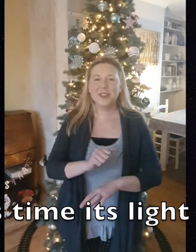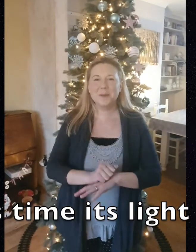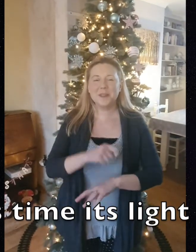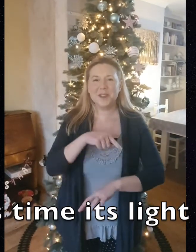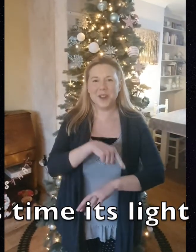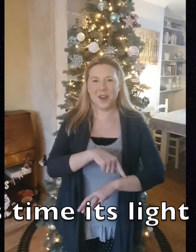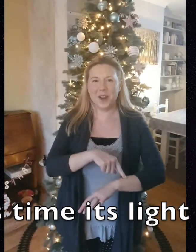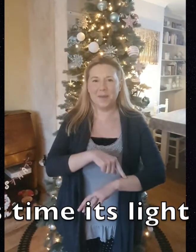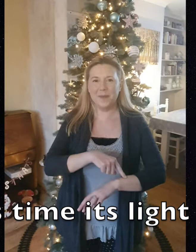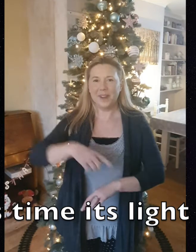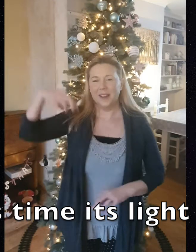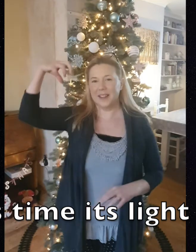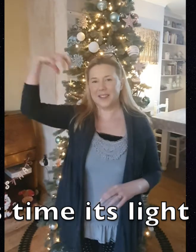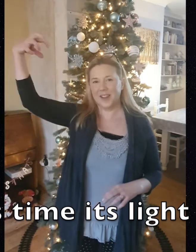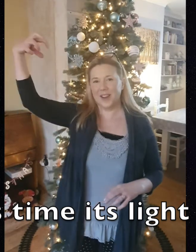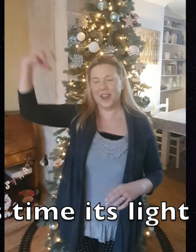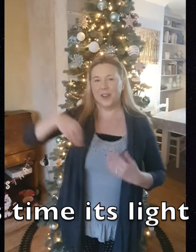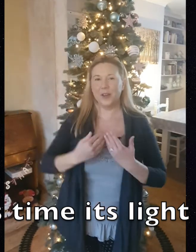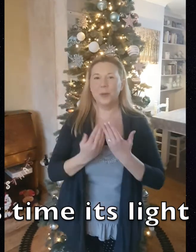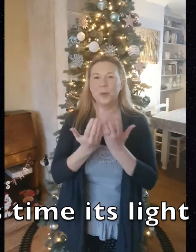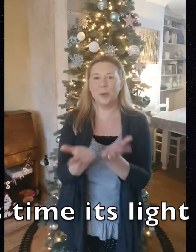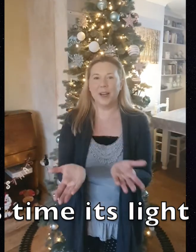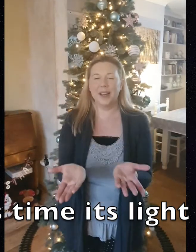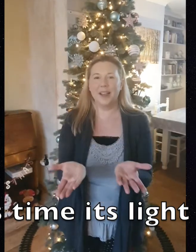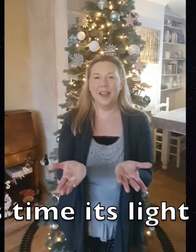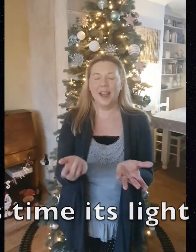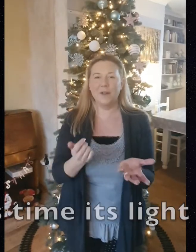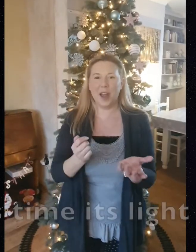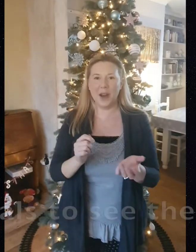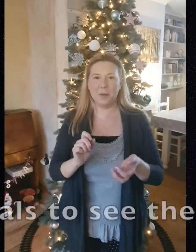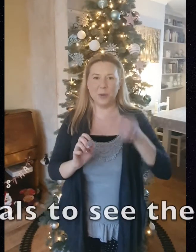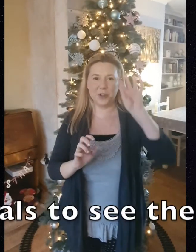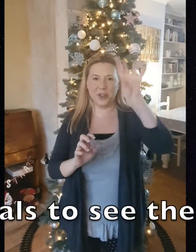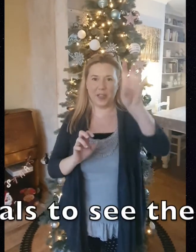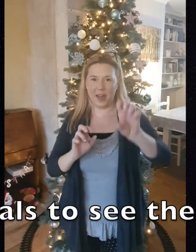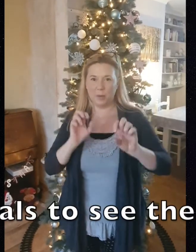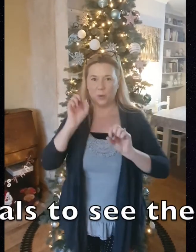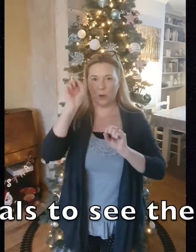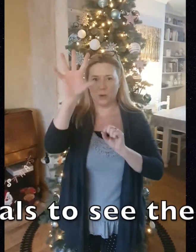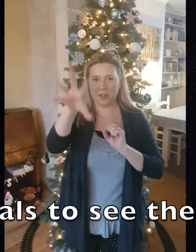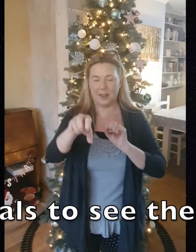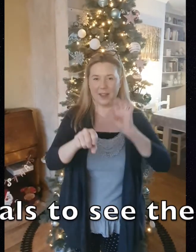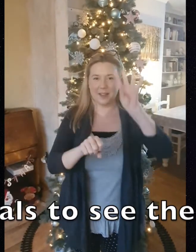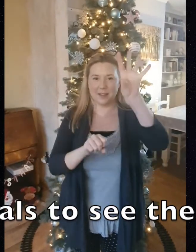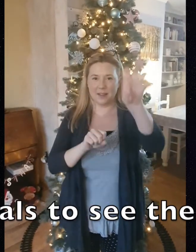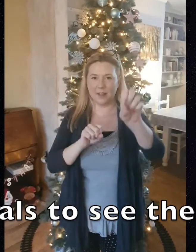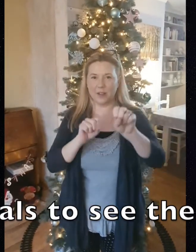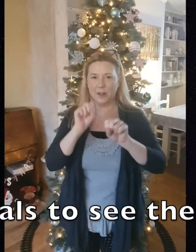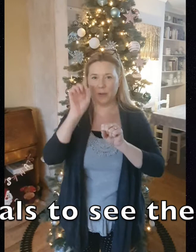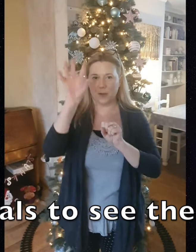Christmas time, its light will bring. And for animals, you do the animal claws like this, like you're going through the